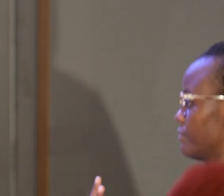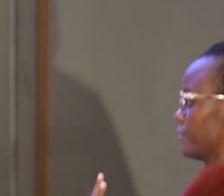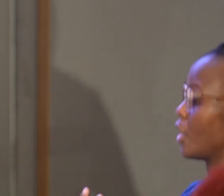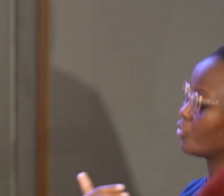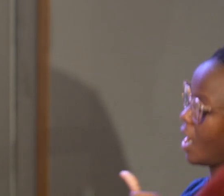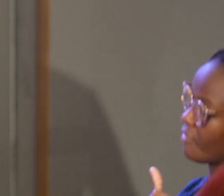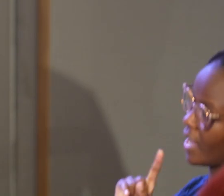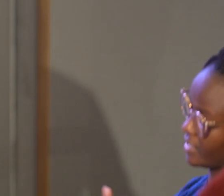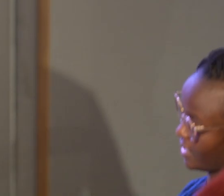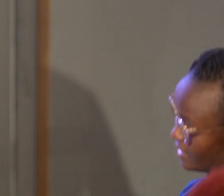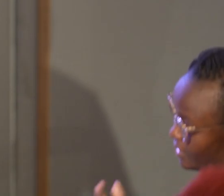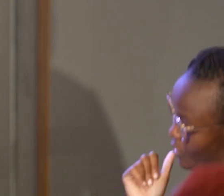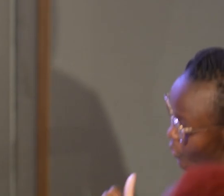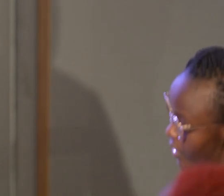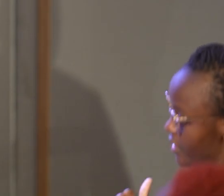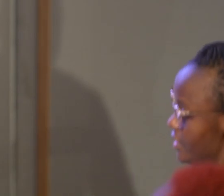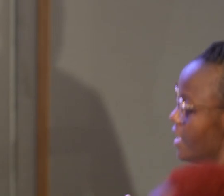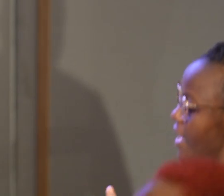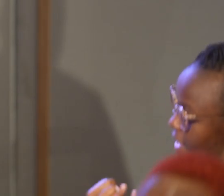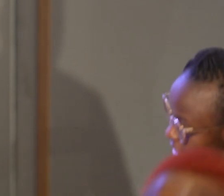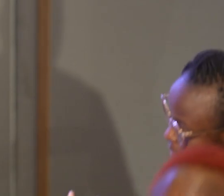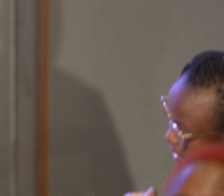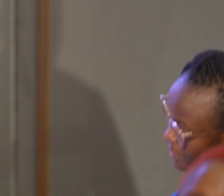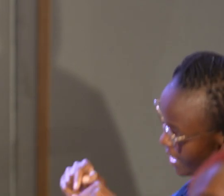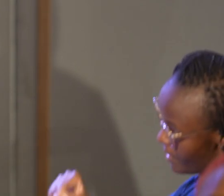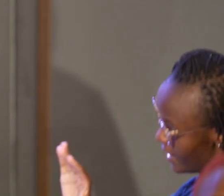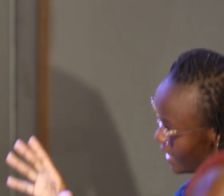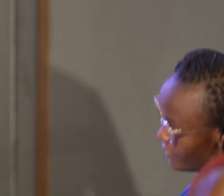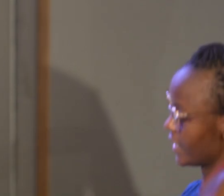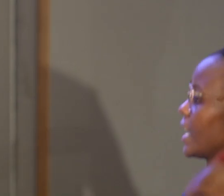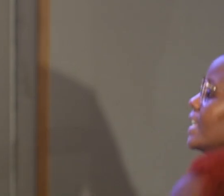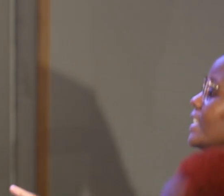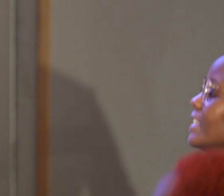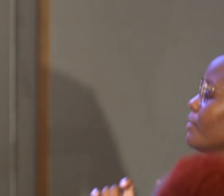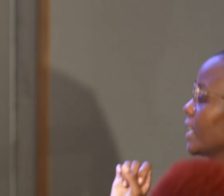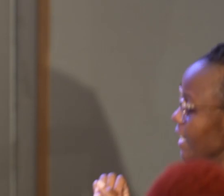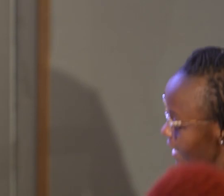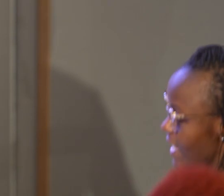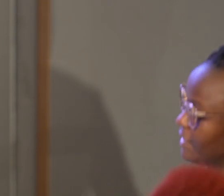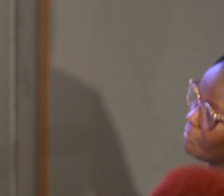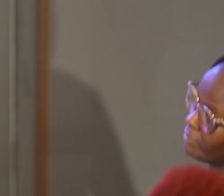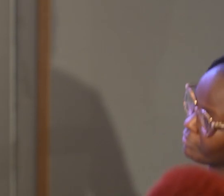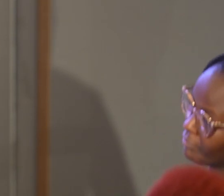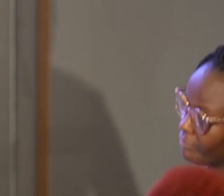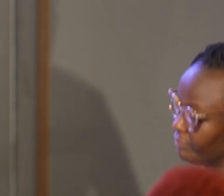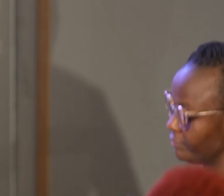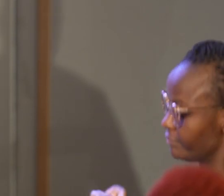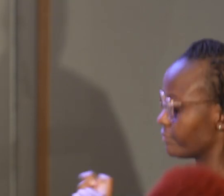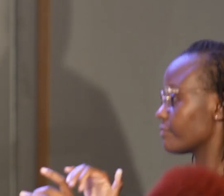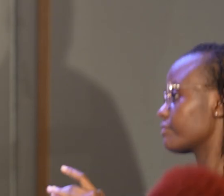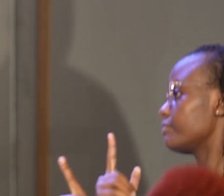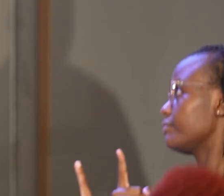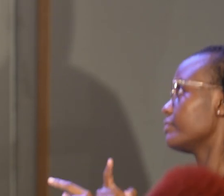a standard which is enforceable in Africa, but that can be domesticated in our various states.